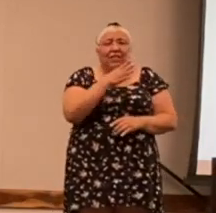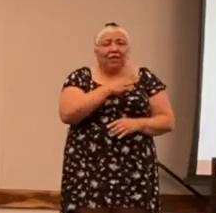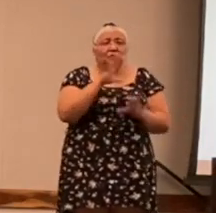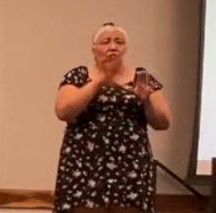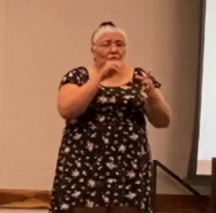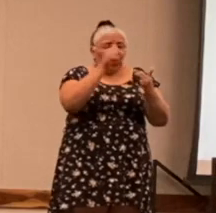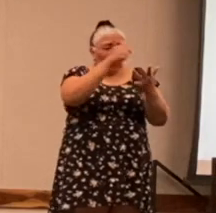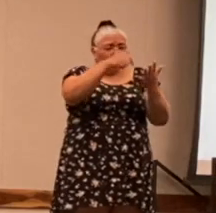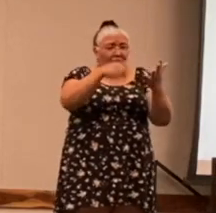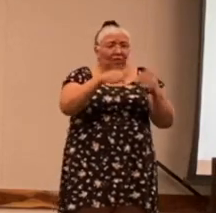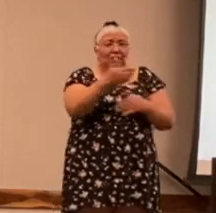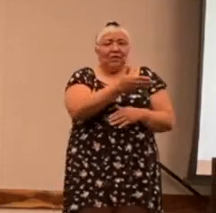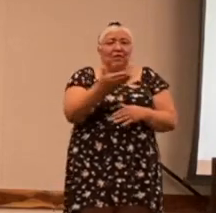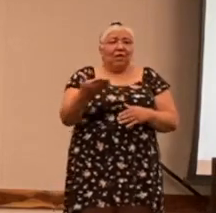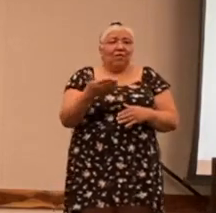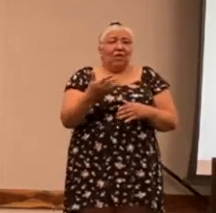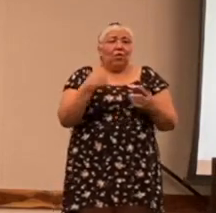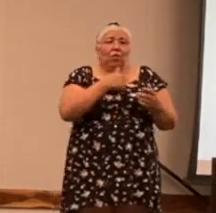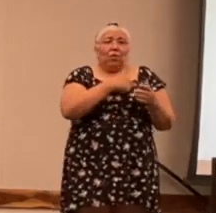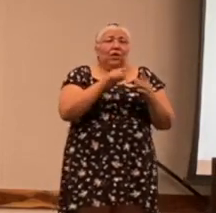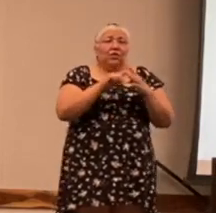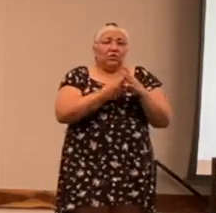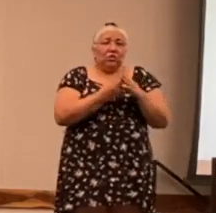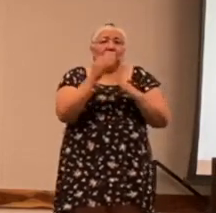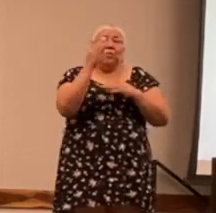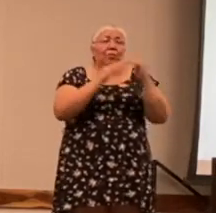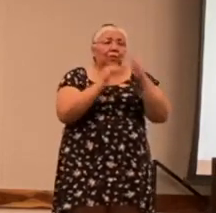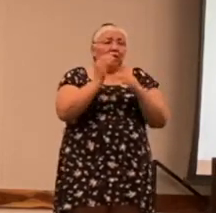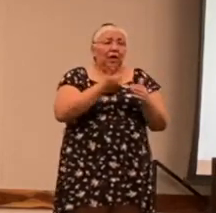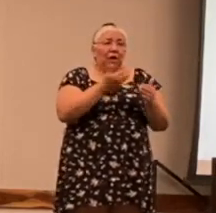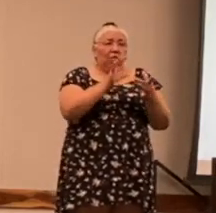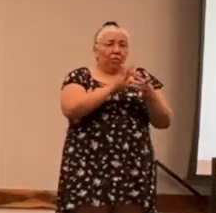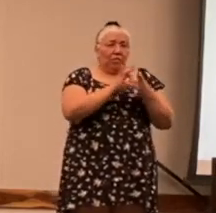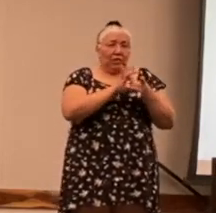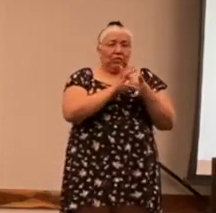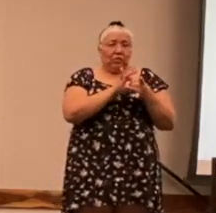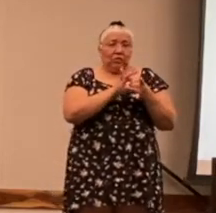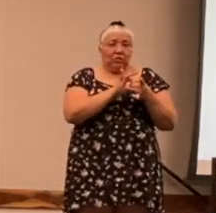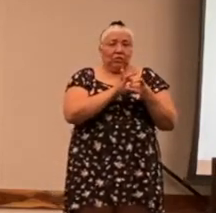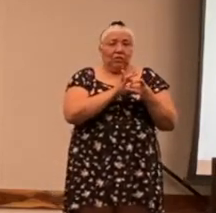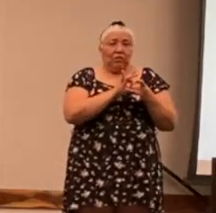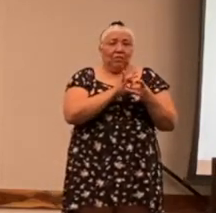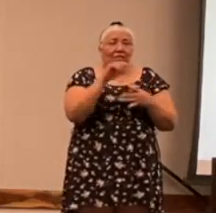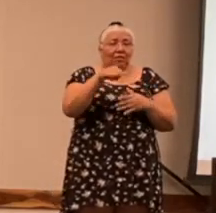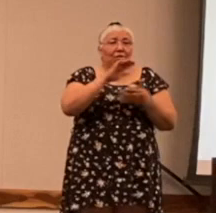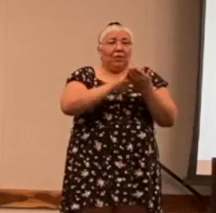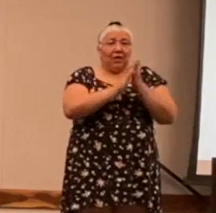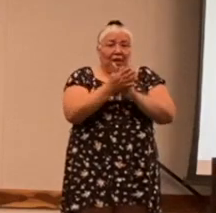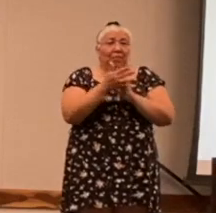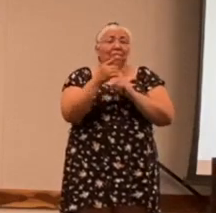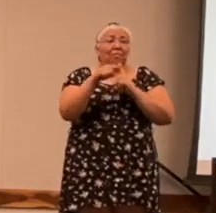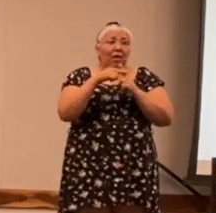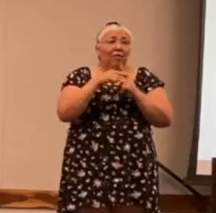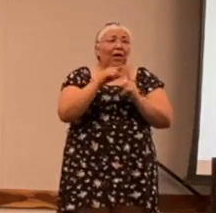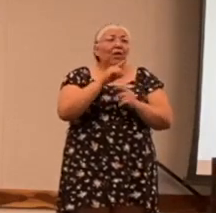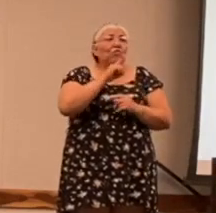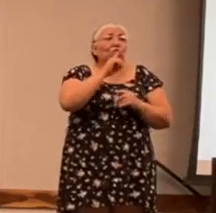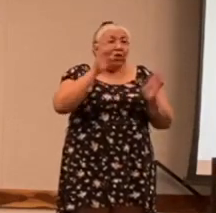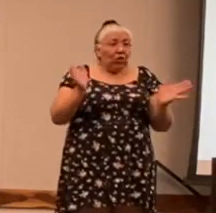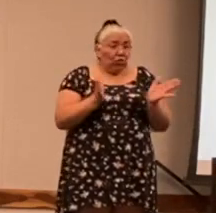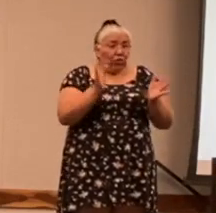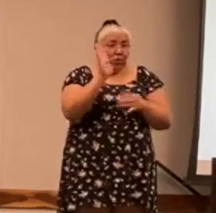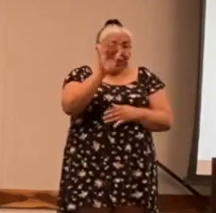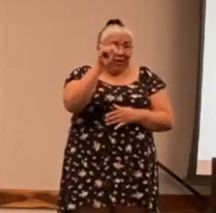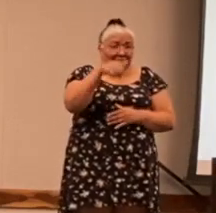doing all this stuff. And we started building our relationship. And it was becoming positive, and I was really encouraged by